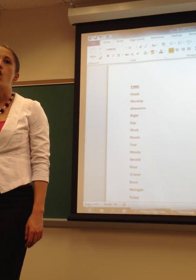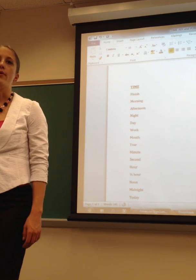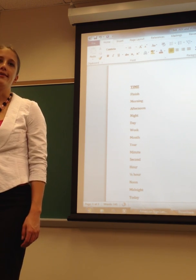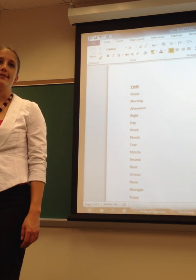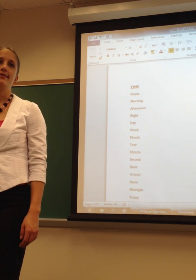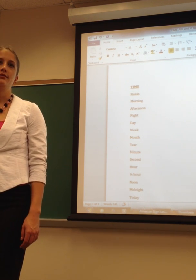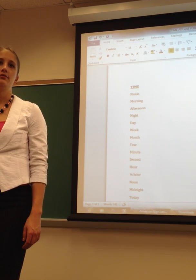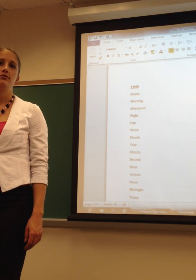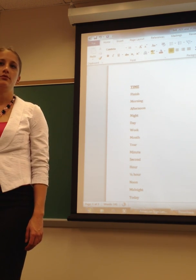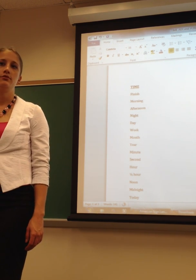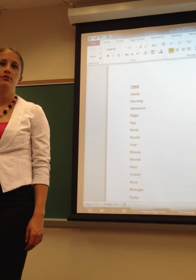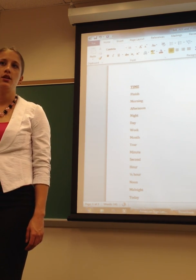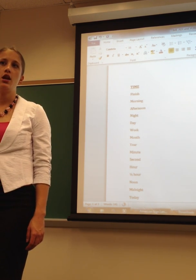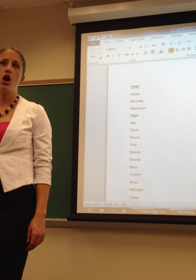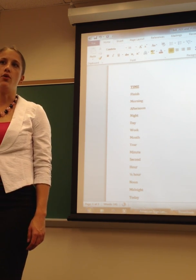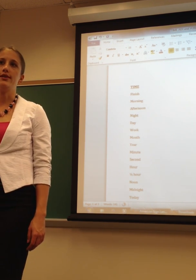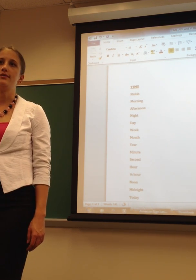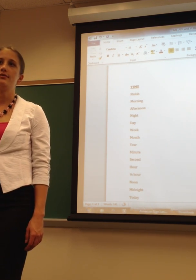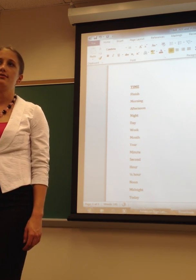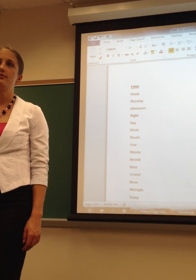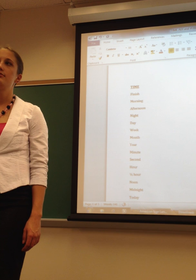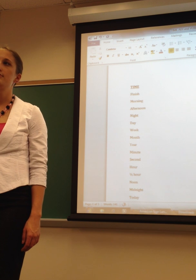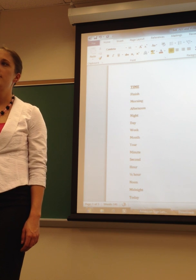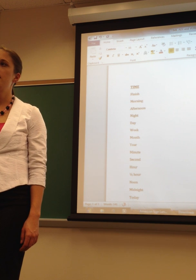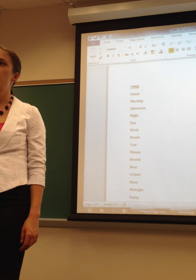Always. Always.